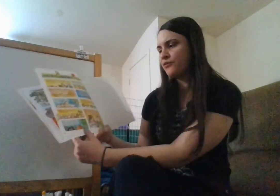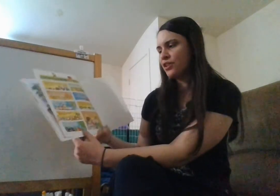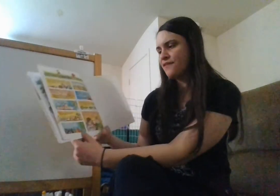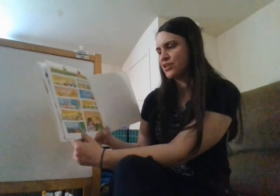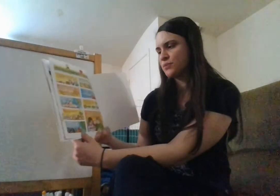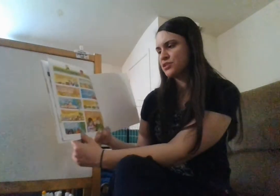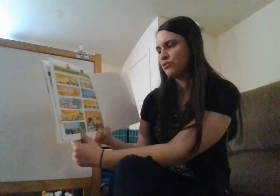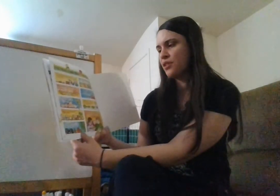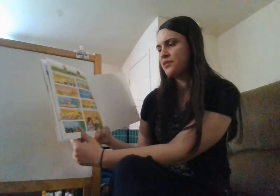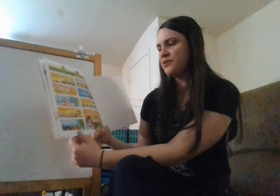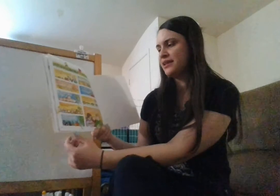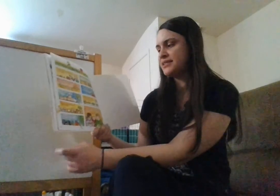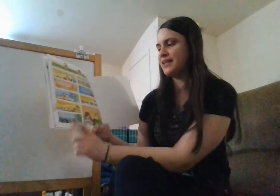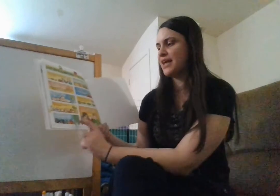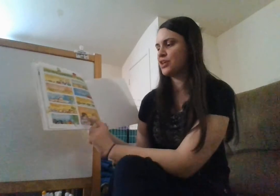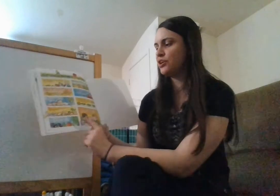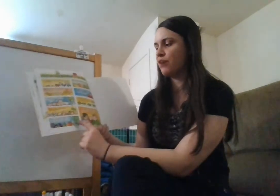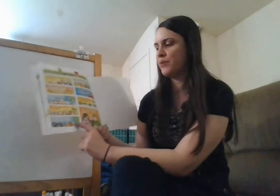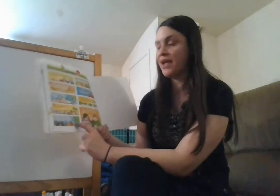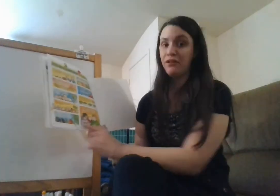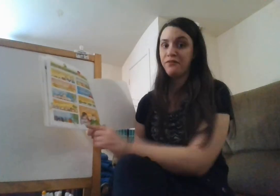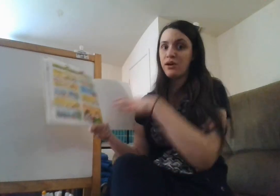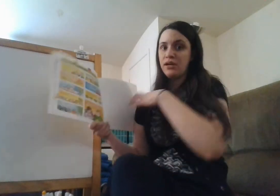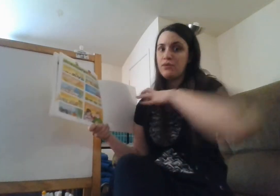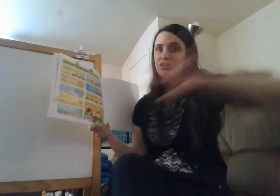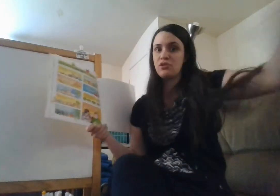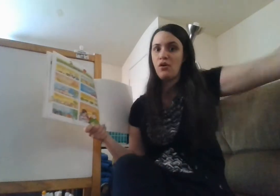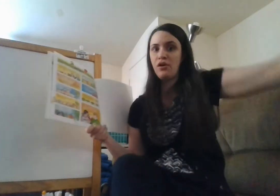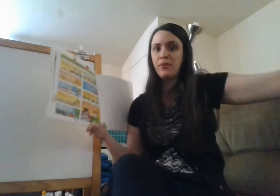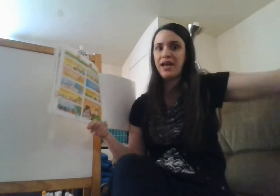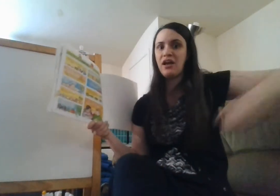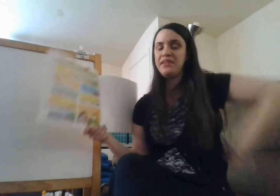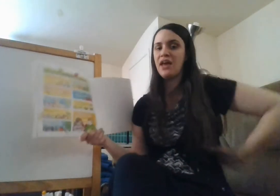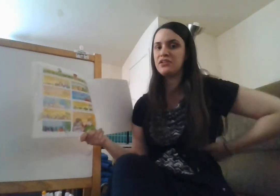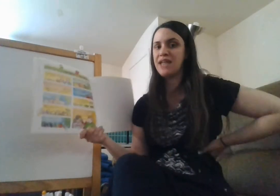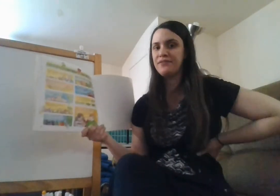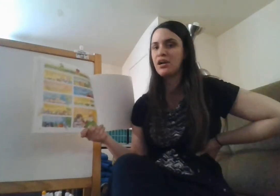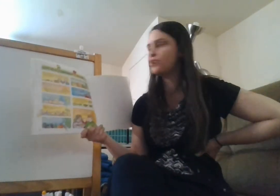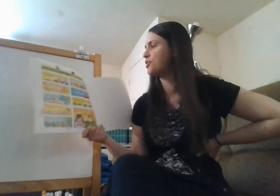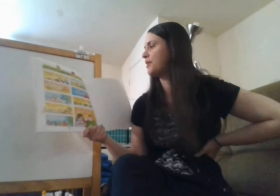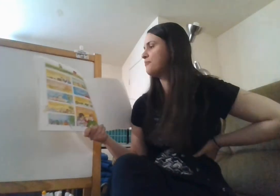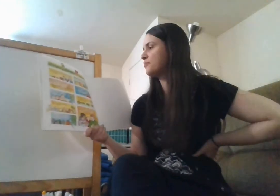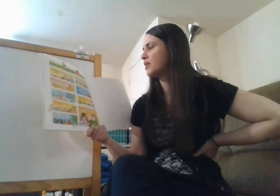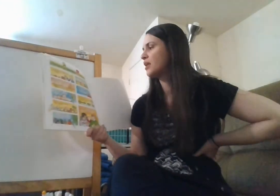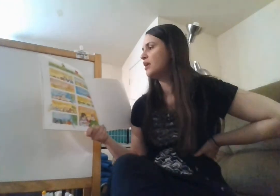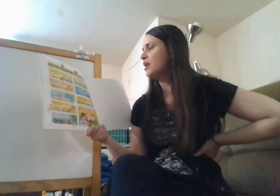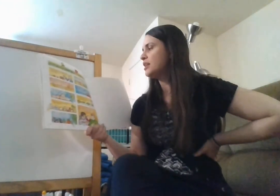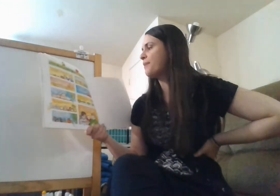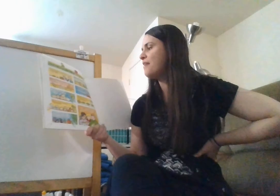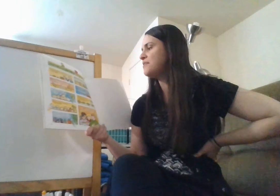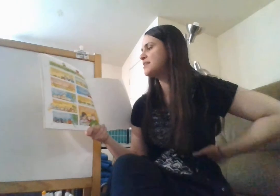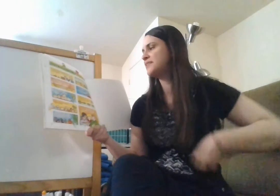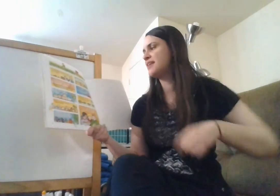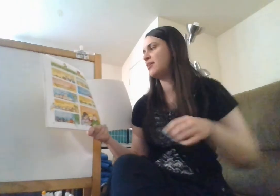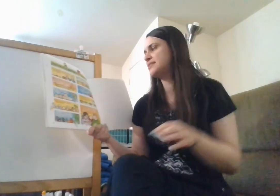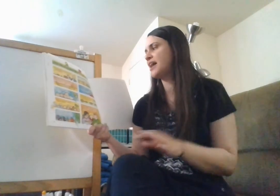of all the vegetables grown in the United States actually grow in California, which is all the way on the other side of the country. The province of